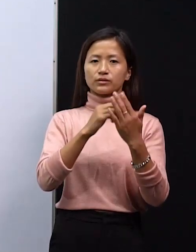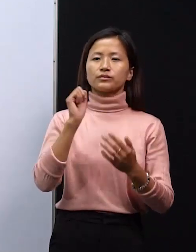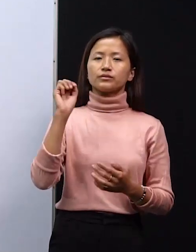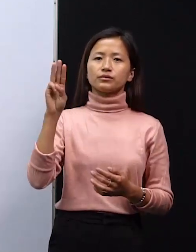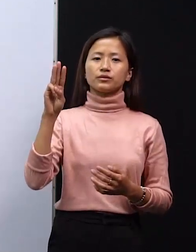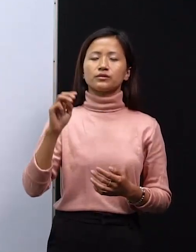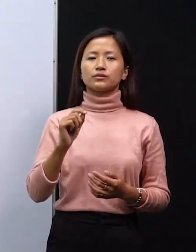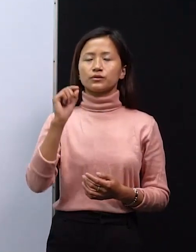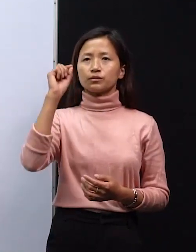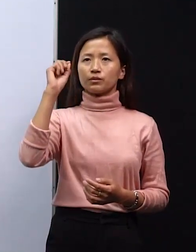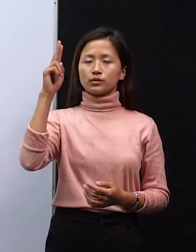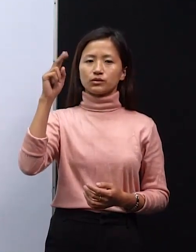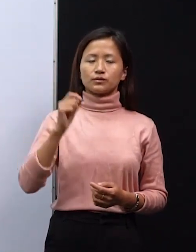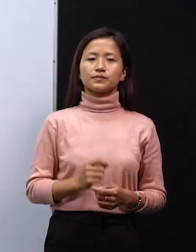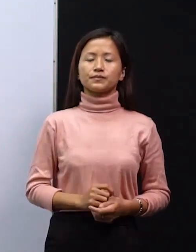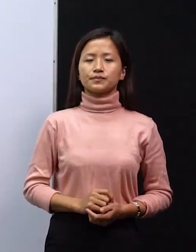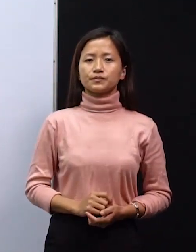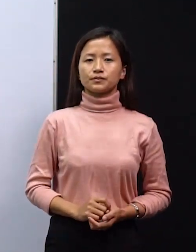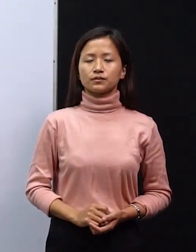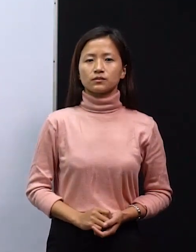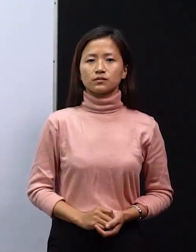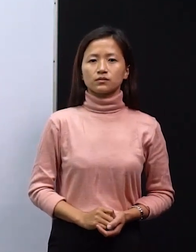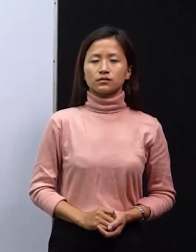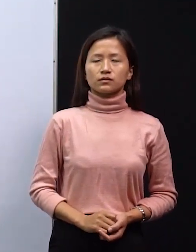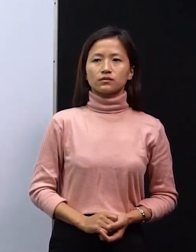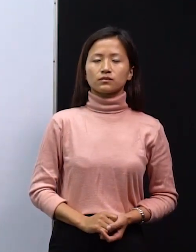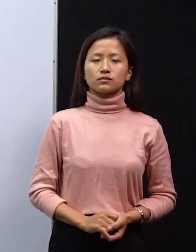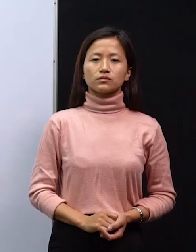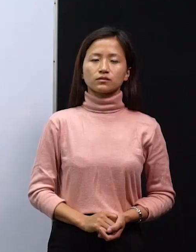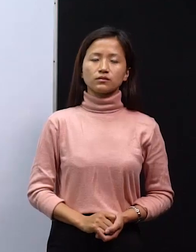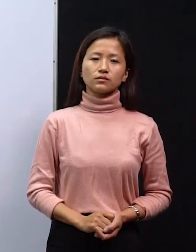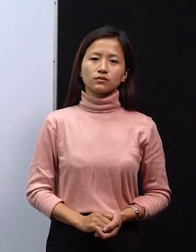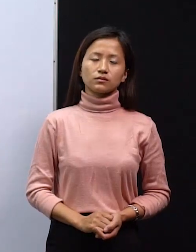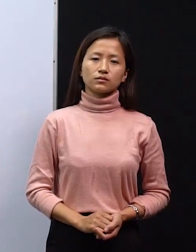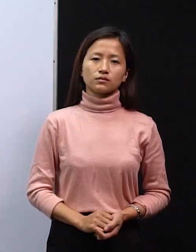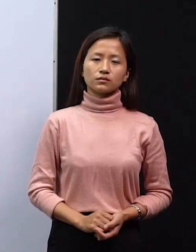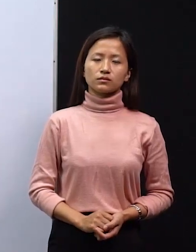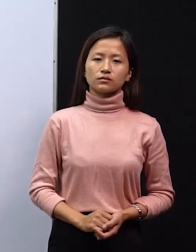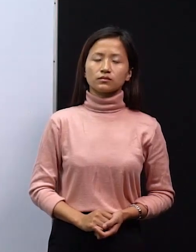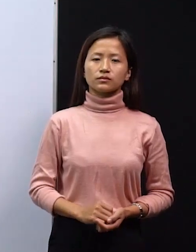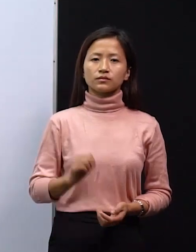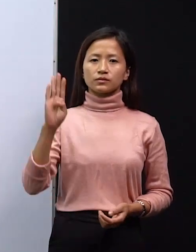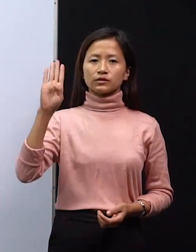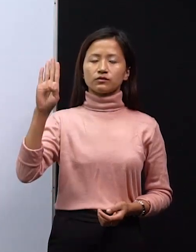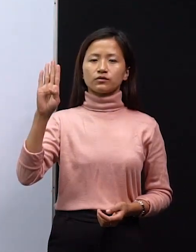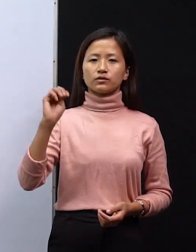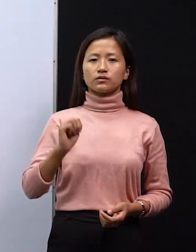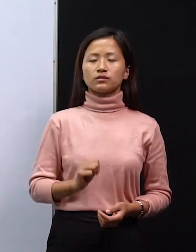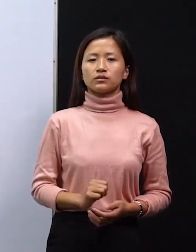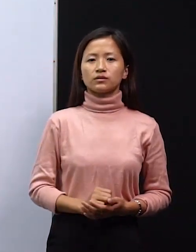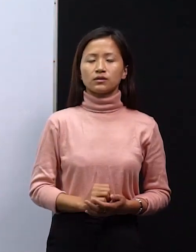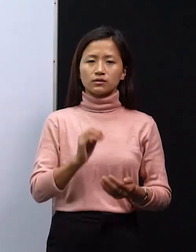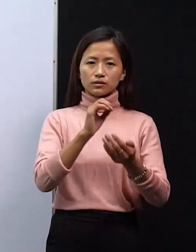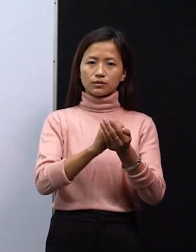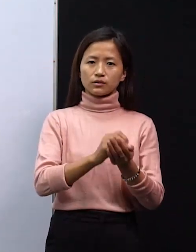2. Alright? So we're going to multiply them now. Same thing, this 4 I simply